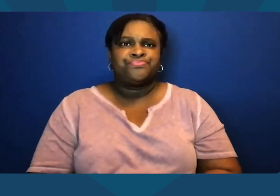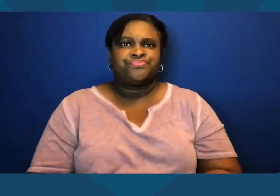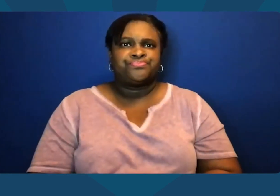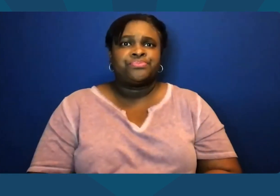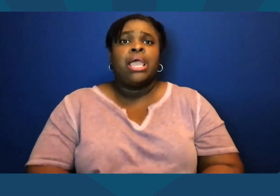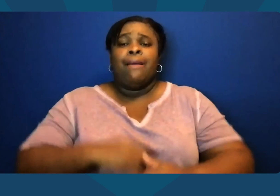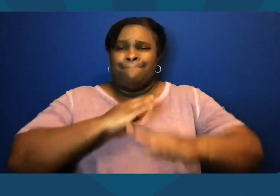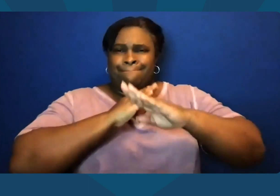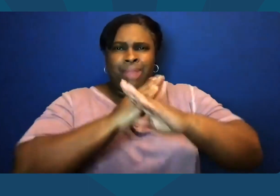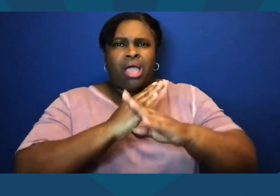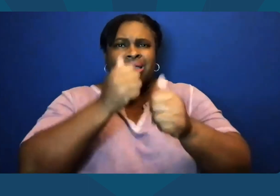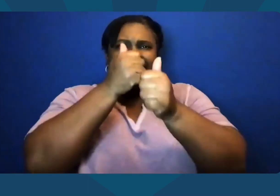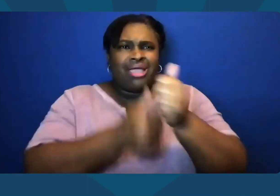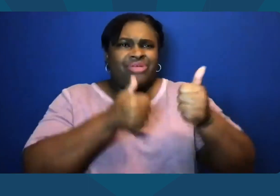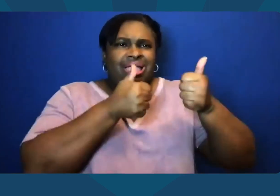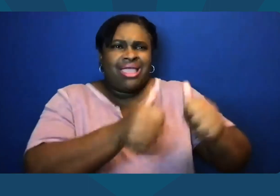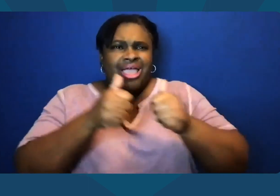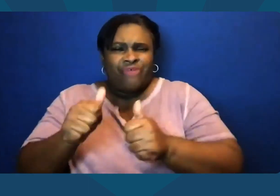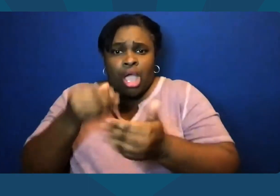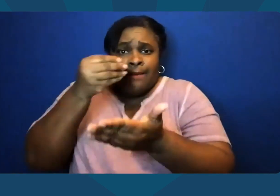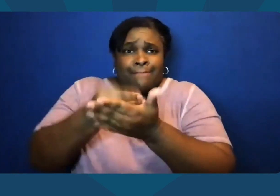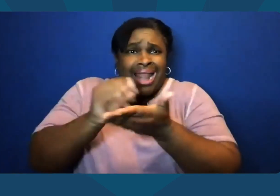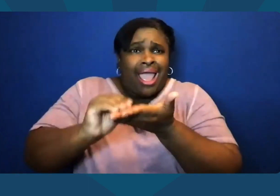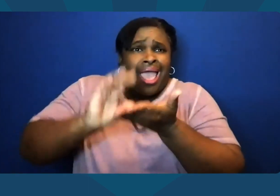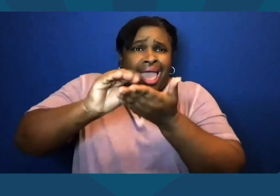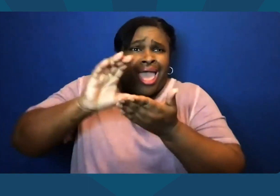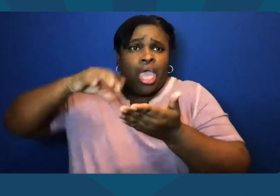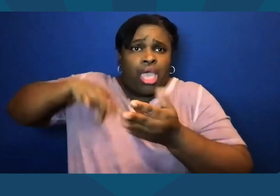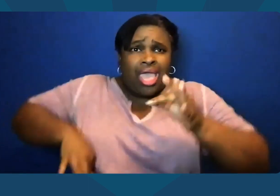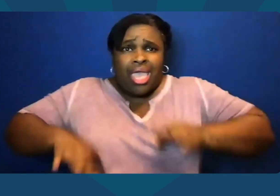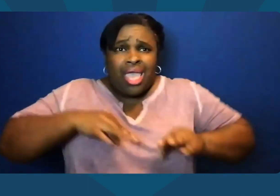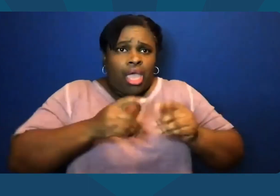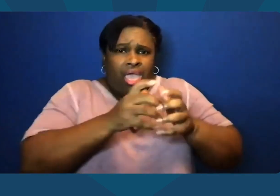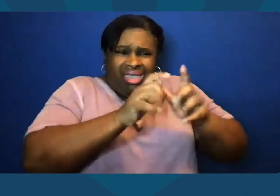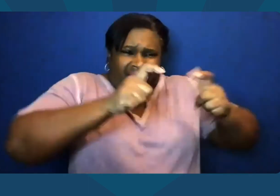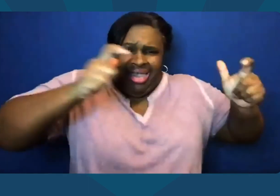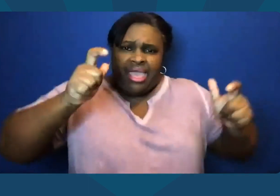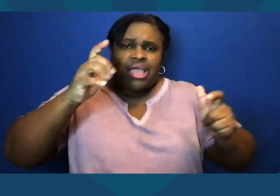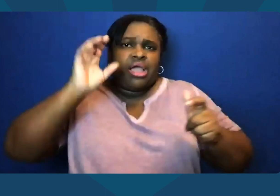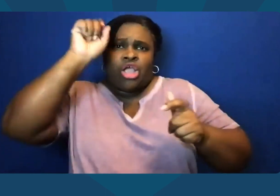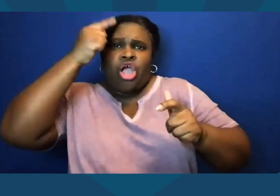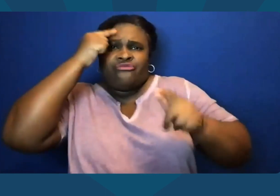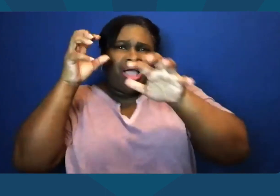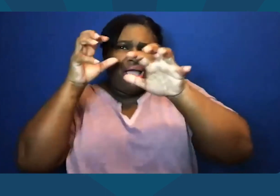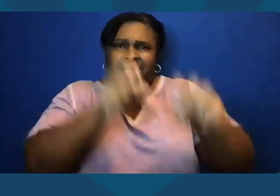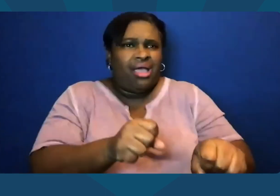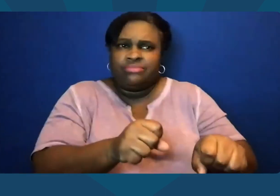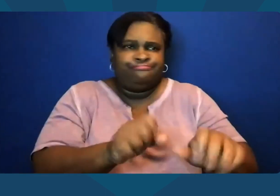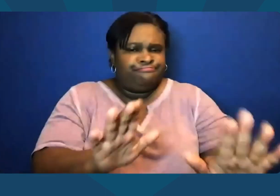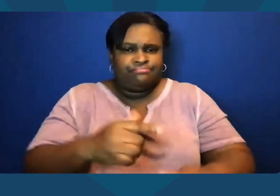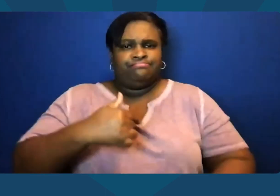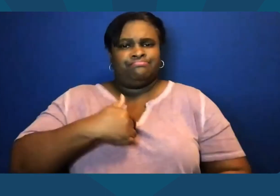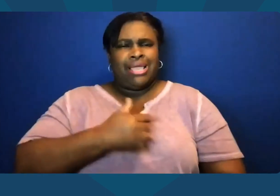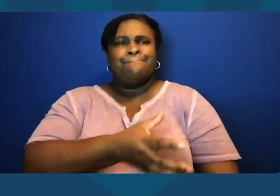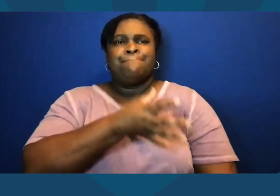all know people who did things the right way. But illegal immigration needs to end.